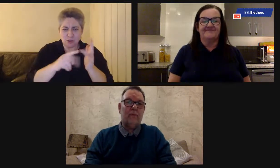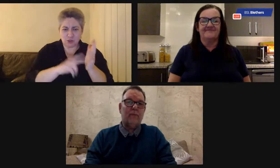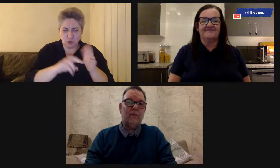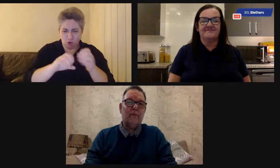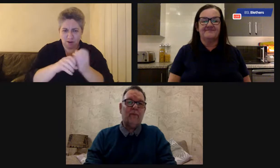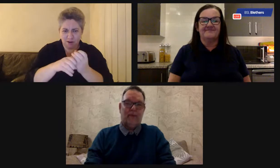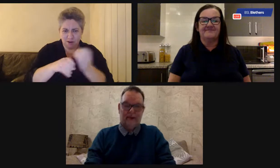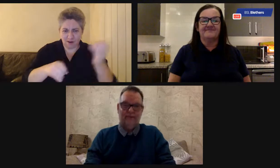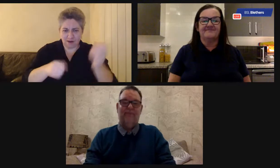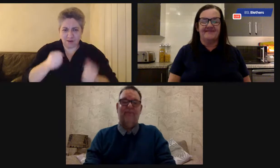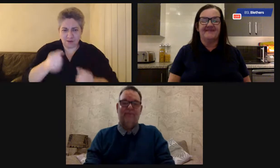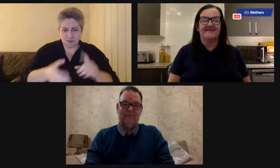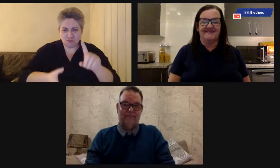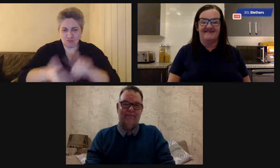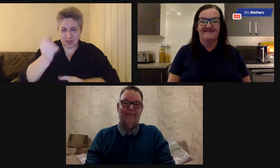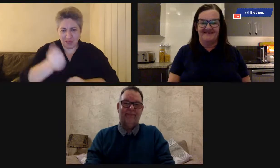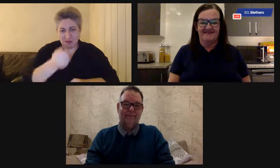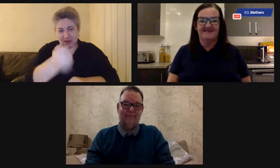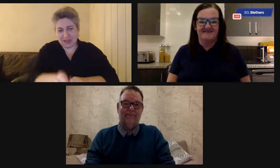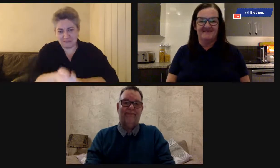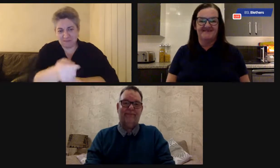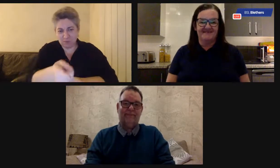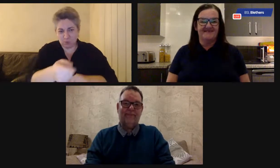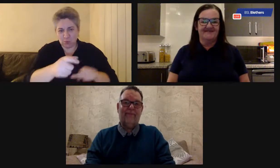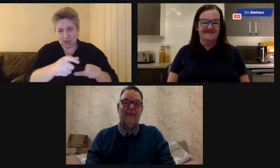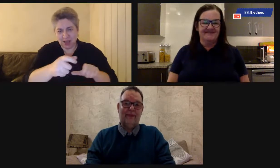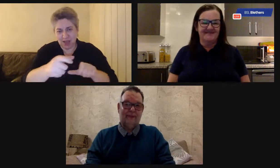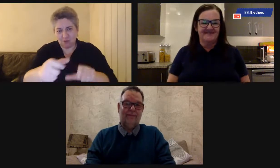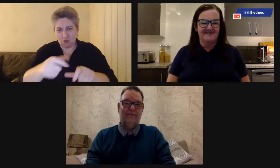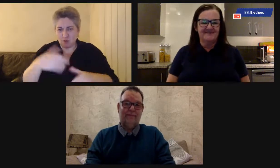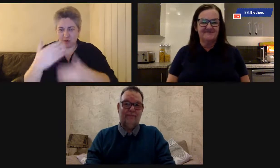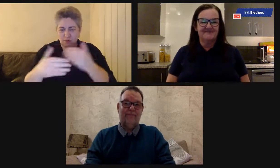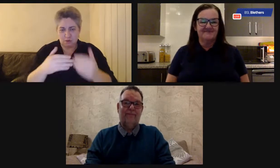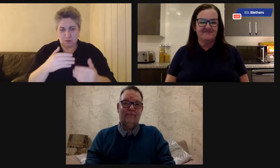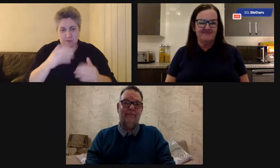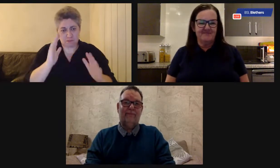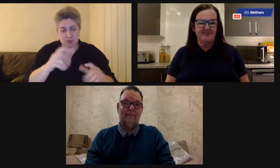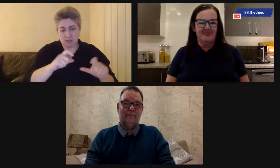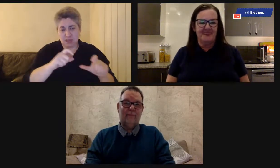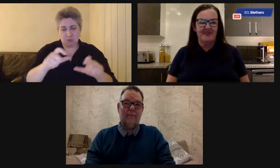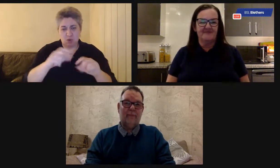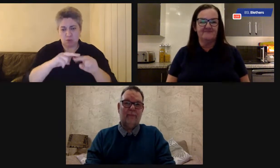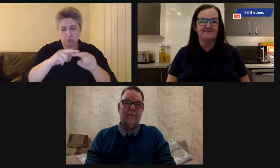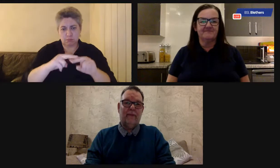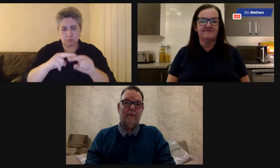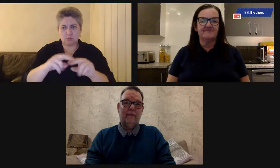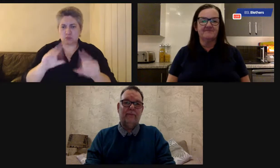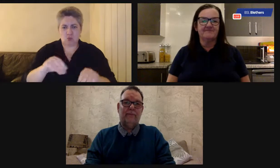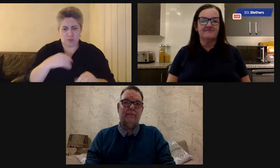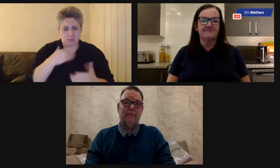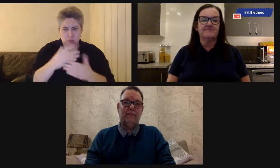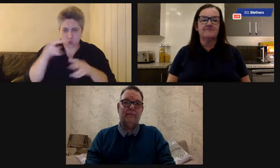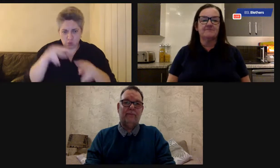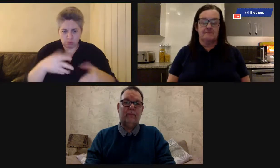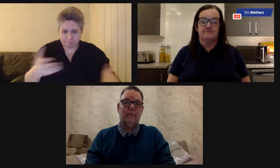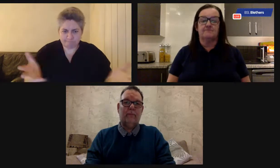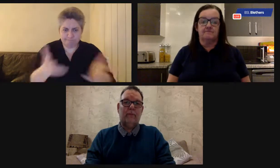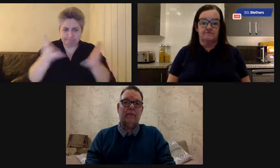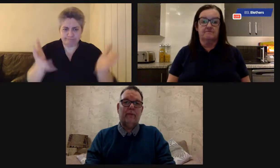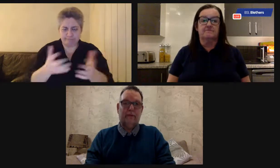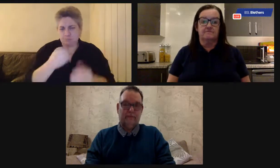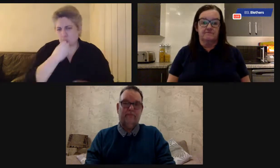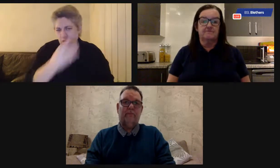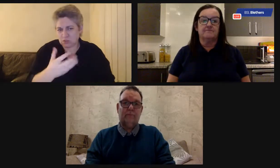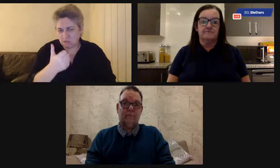proud of you that you're carrying on the baton for him. I just think it's amazing. And I think